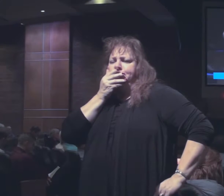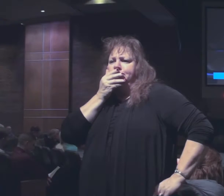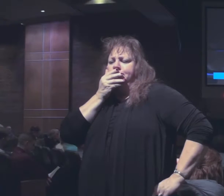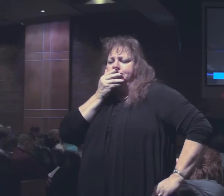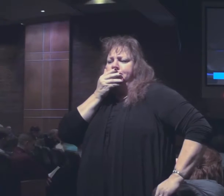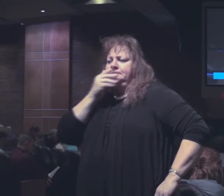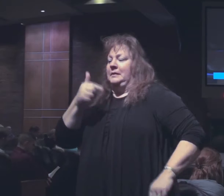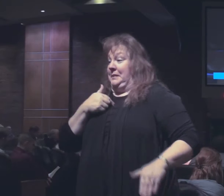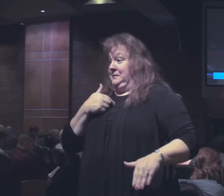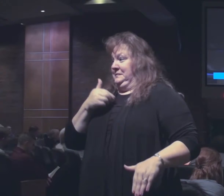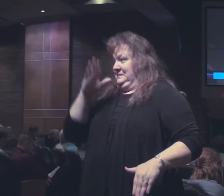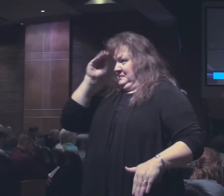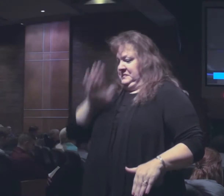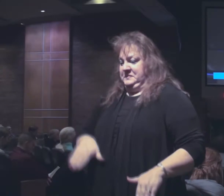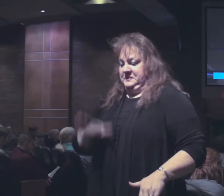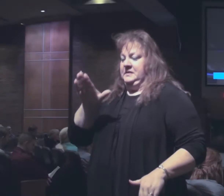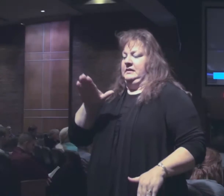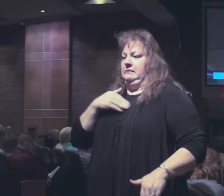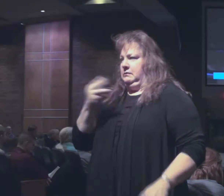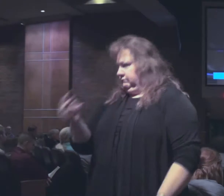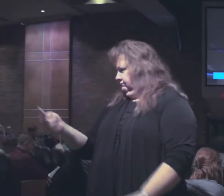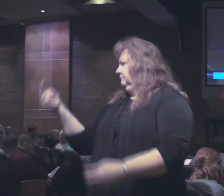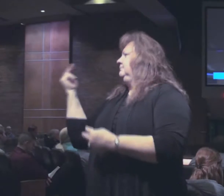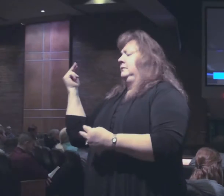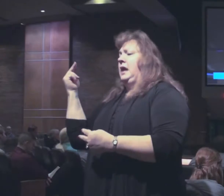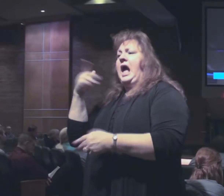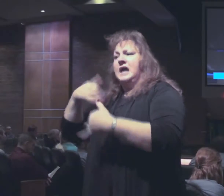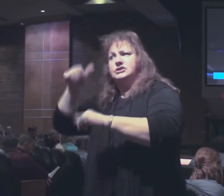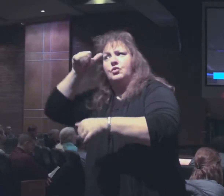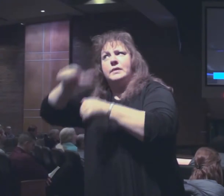in my youth, I still have memories of my